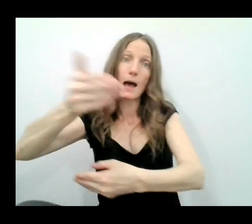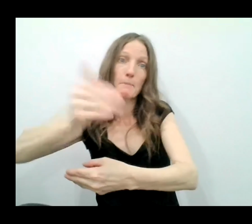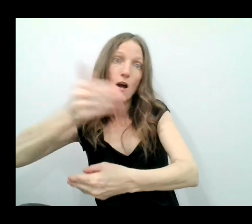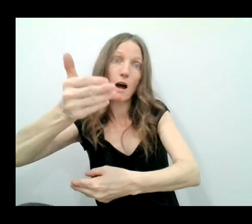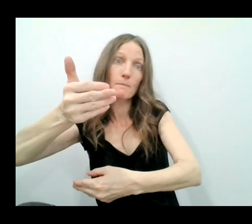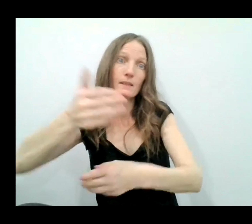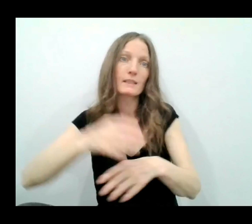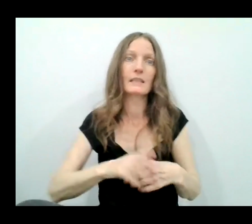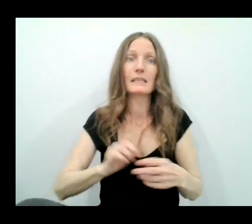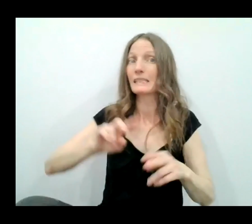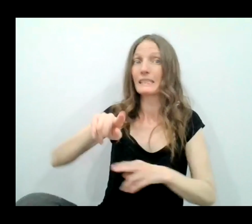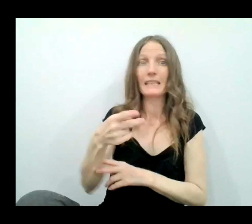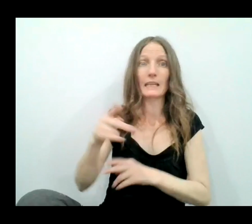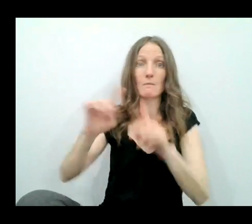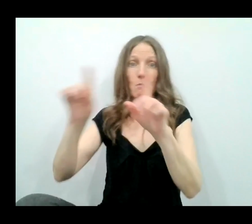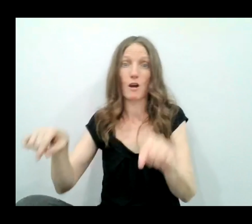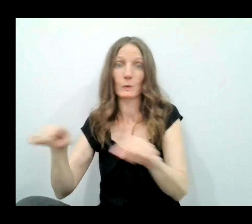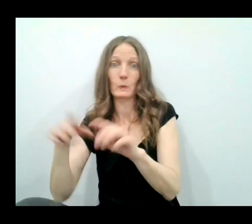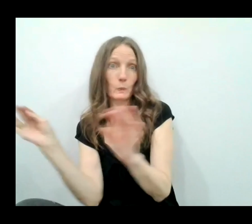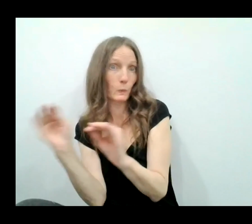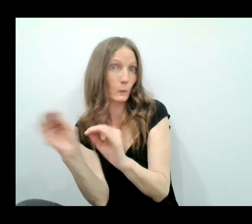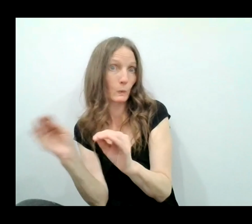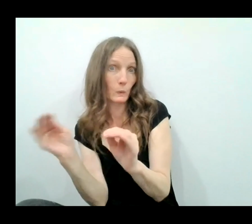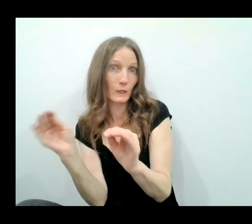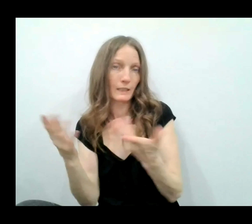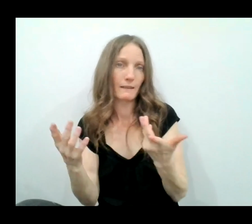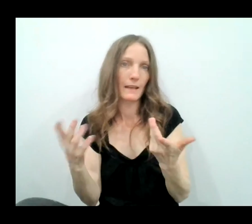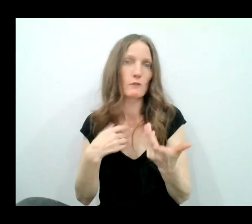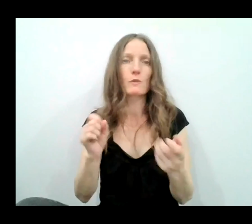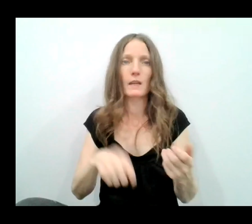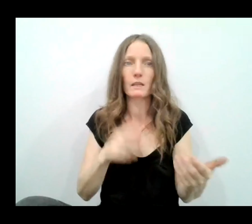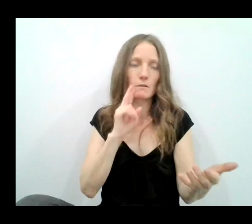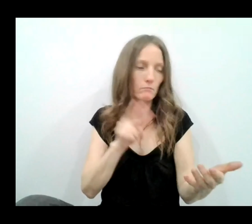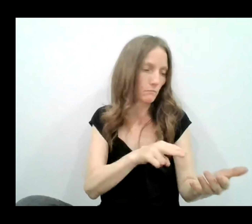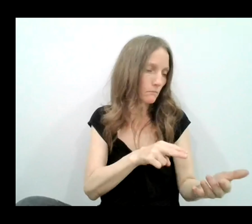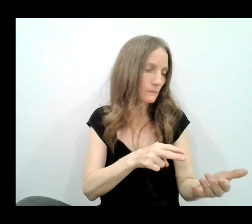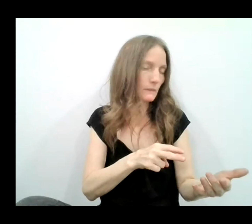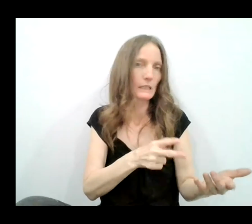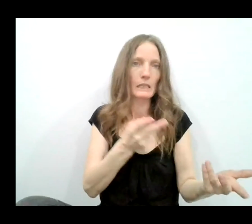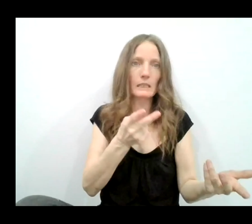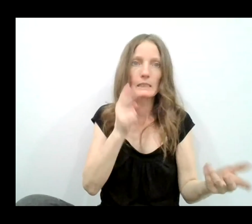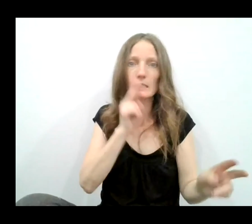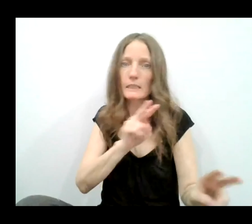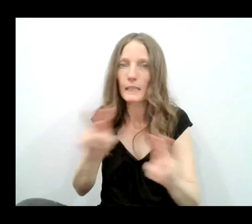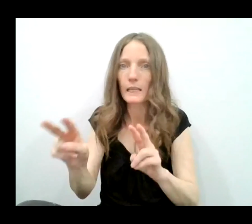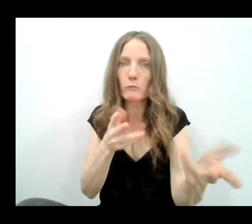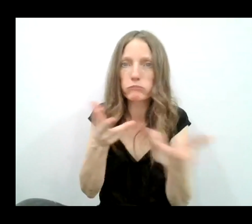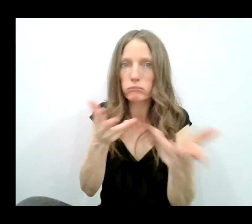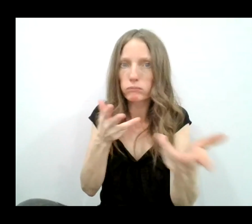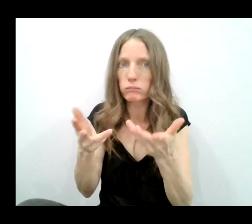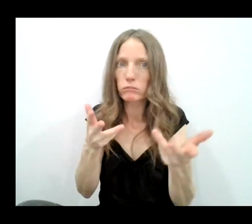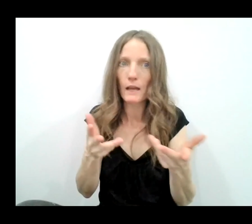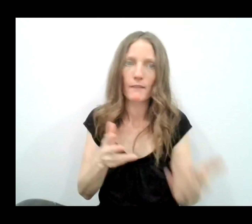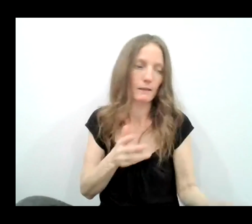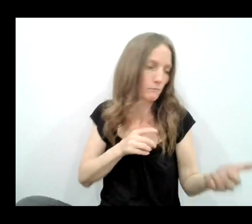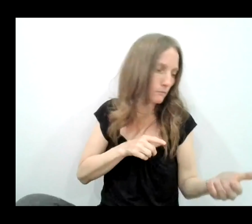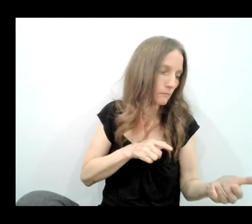and a second monitor, that you can have a space where you see and hear other people, and then your kind of workspace